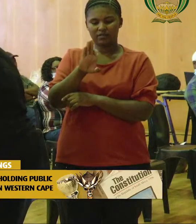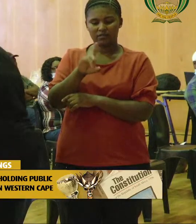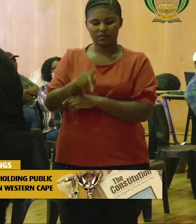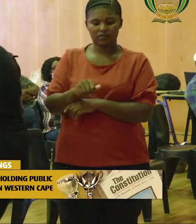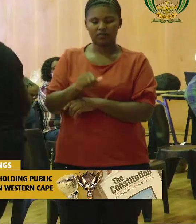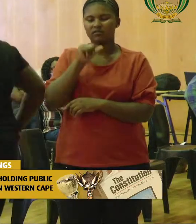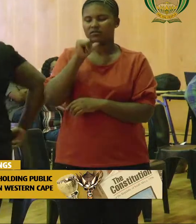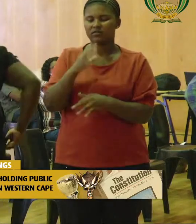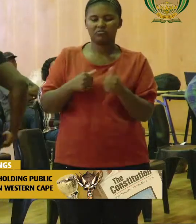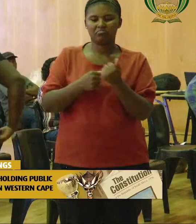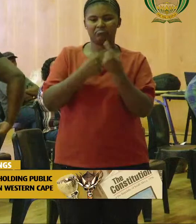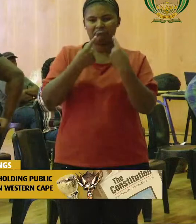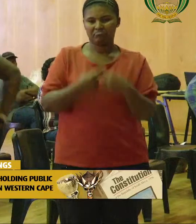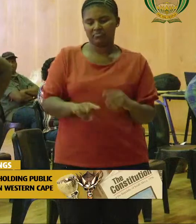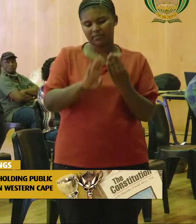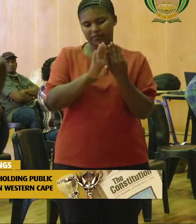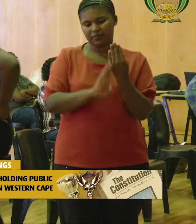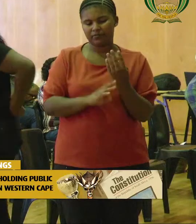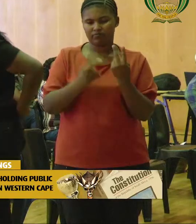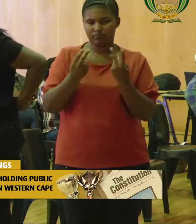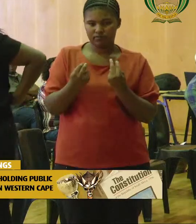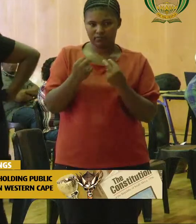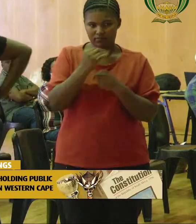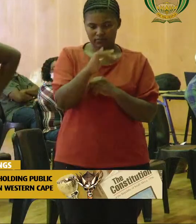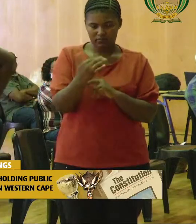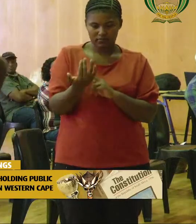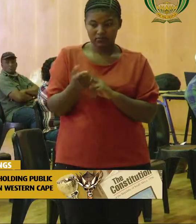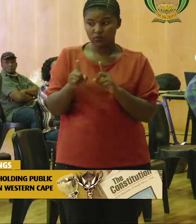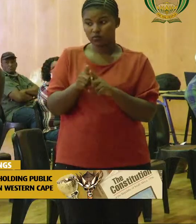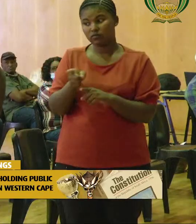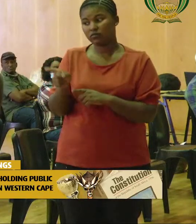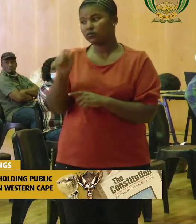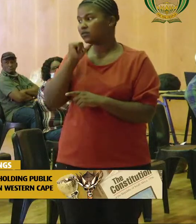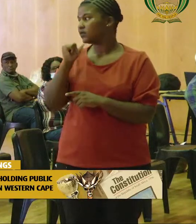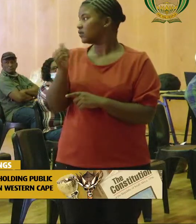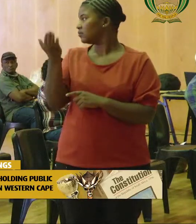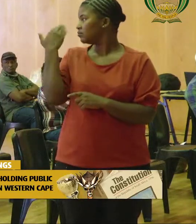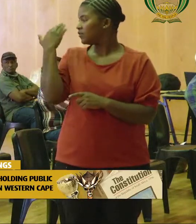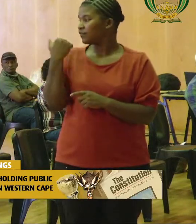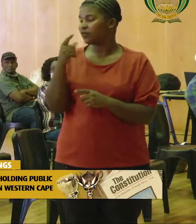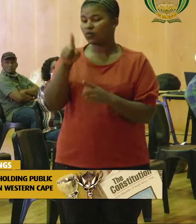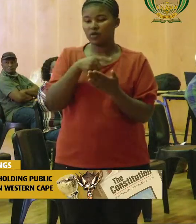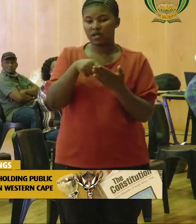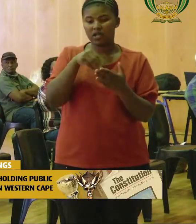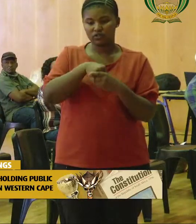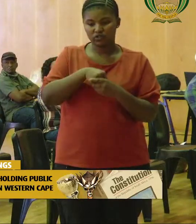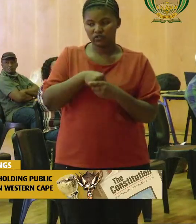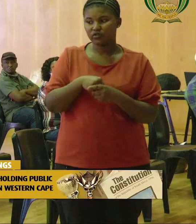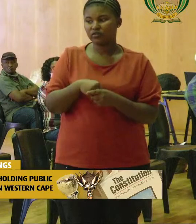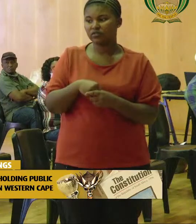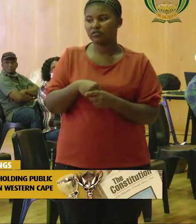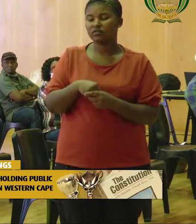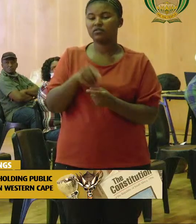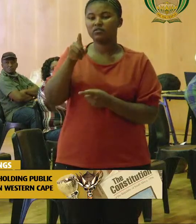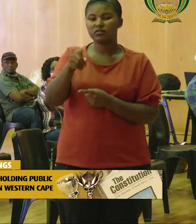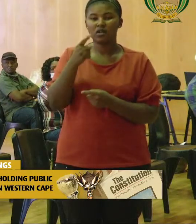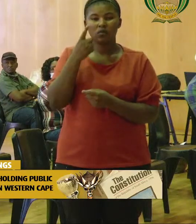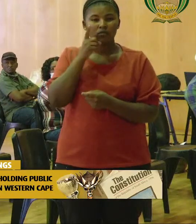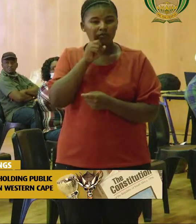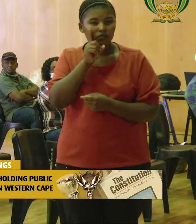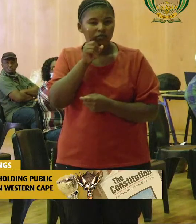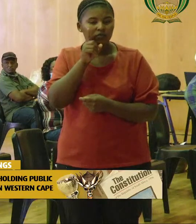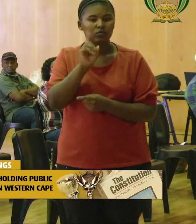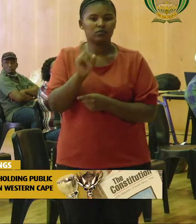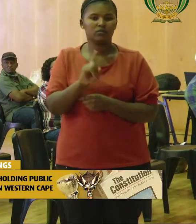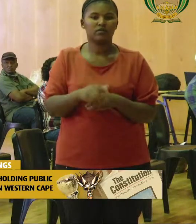the bill. She says that during the past elections, what they witnessed